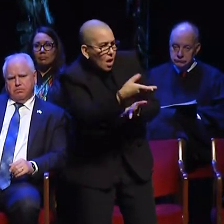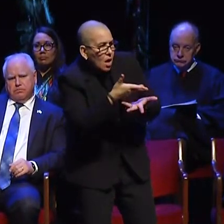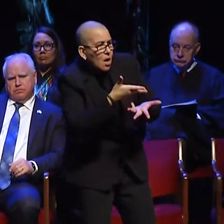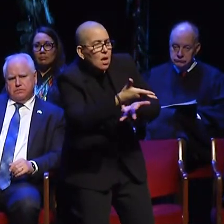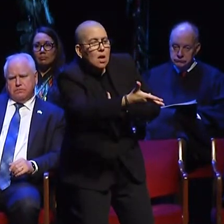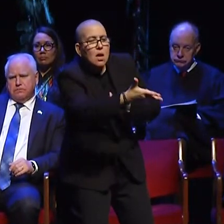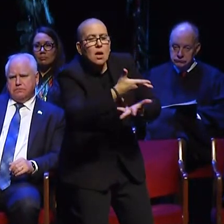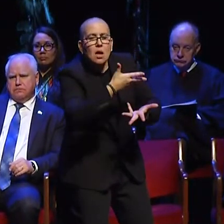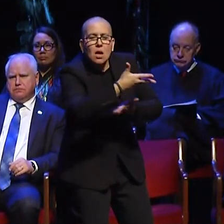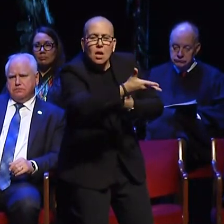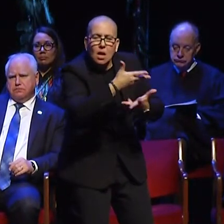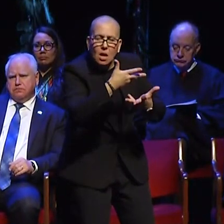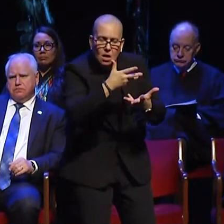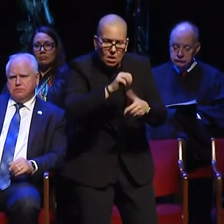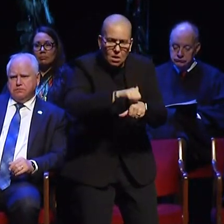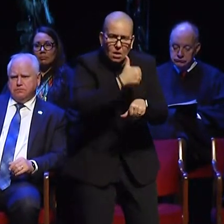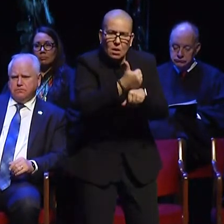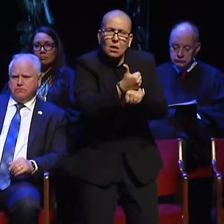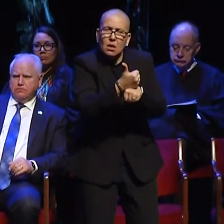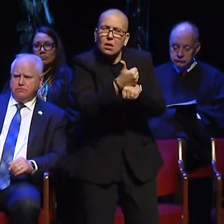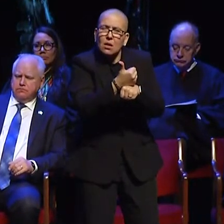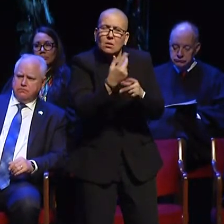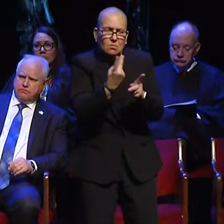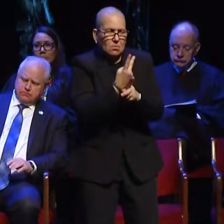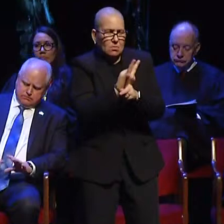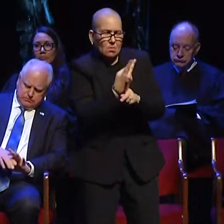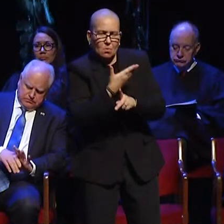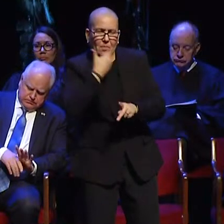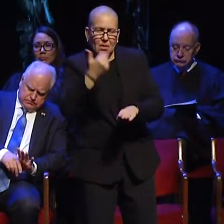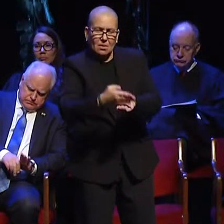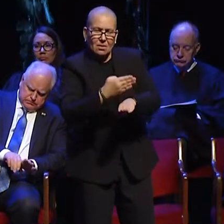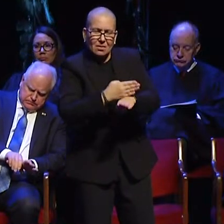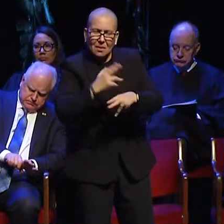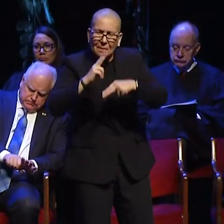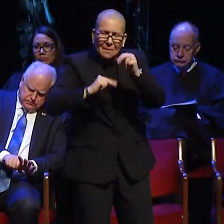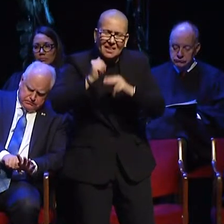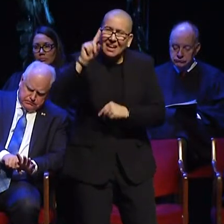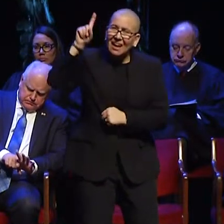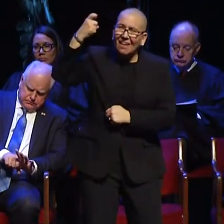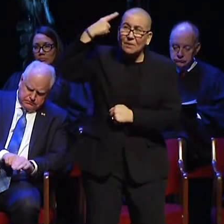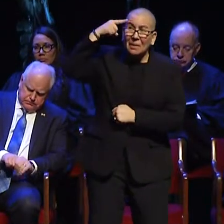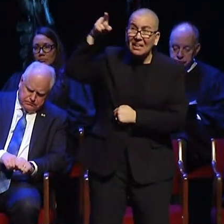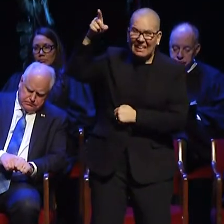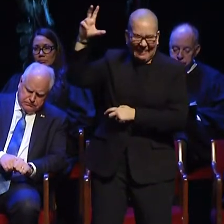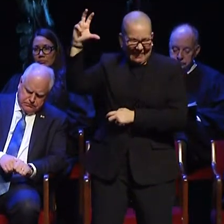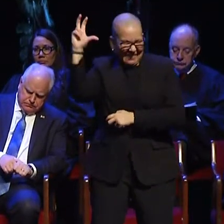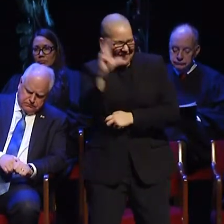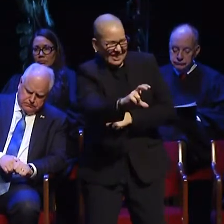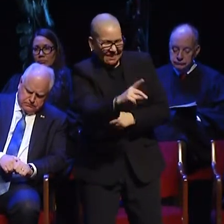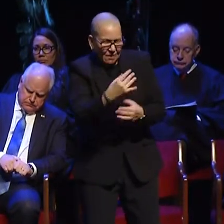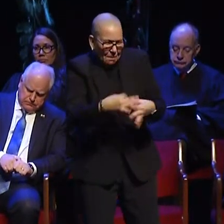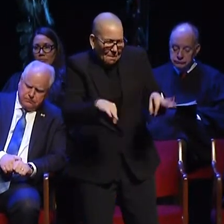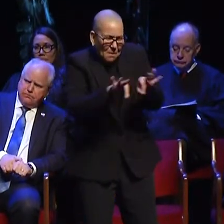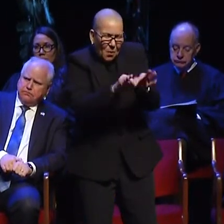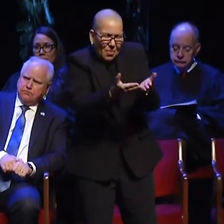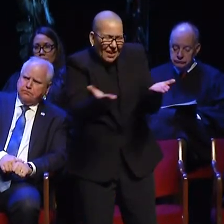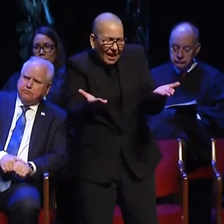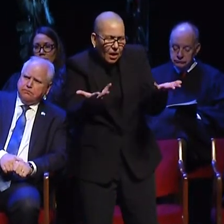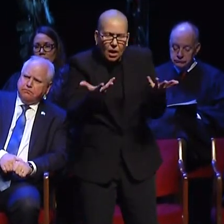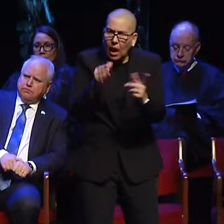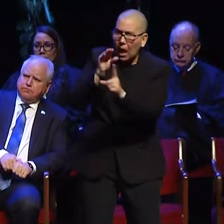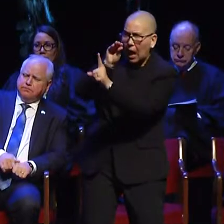on Homelessness. We can build a government that invests in things that matter most, education and